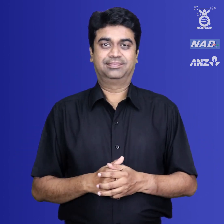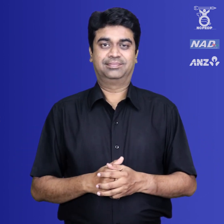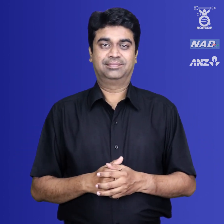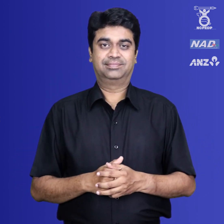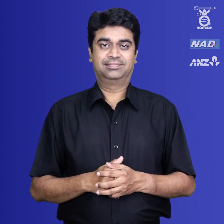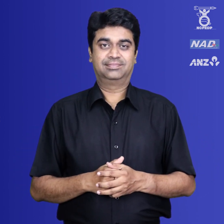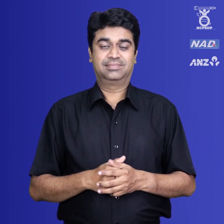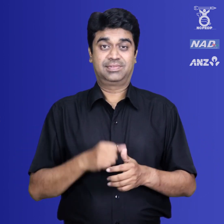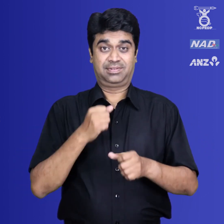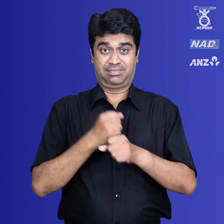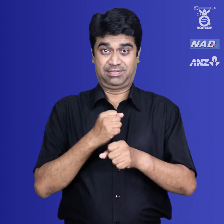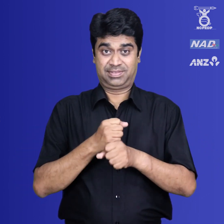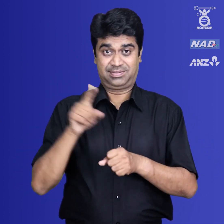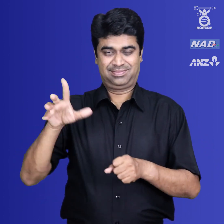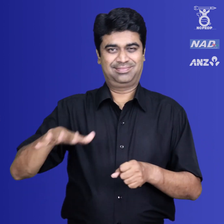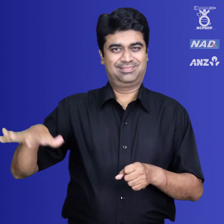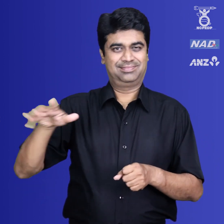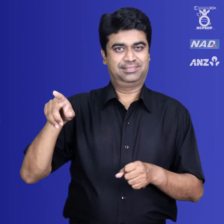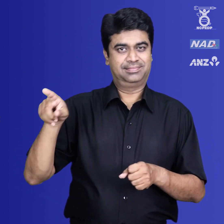Previous sanction of appropriate government.